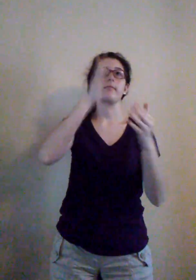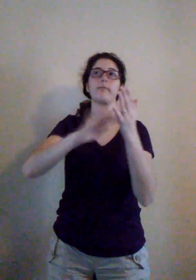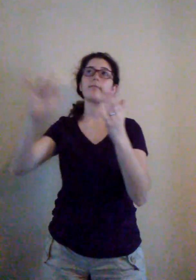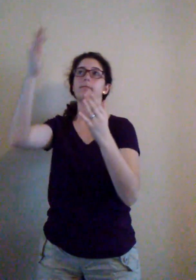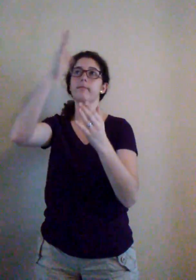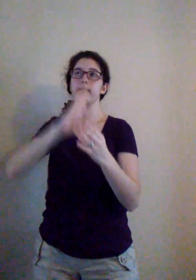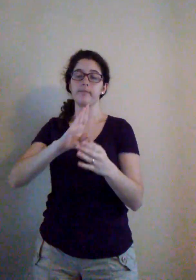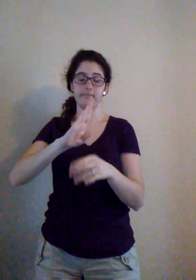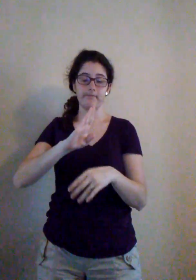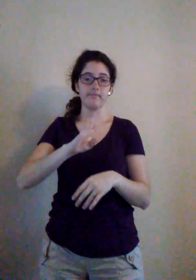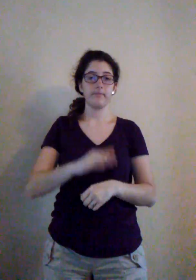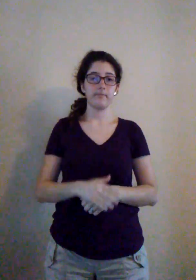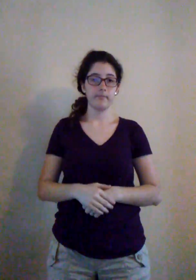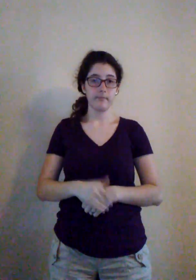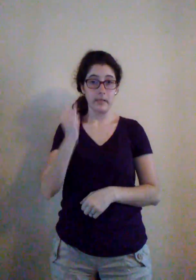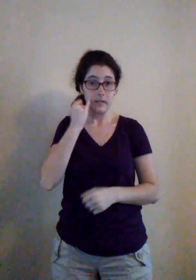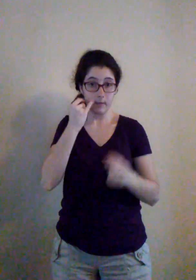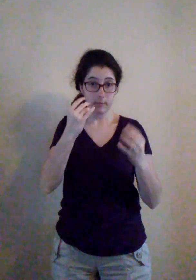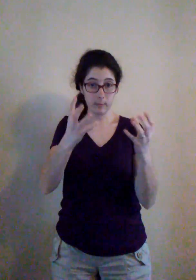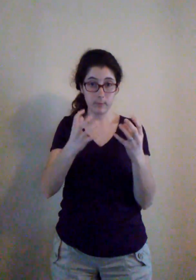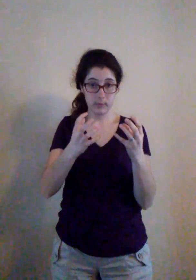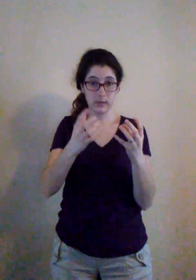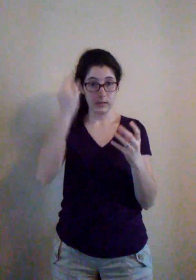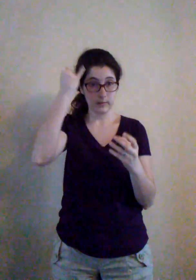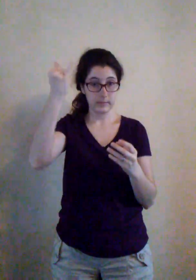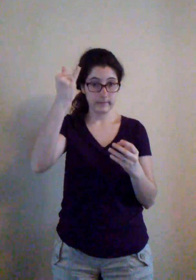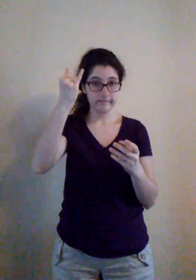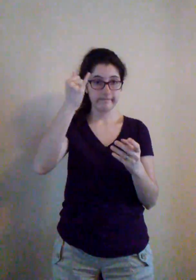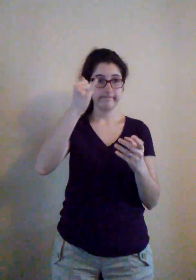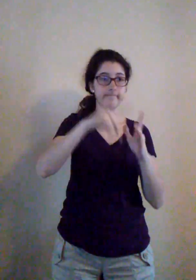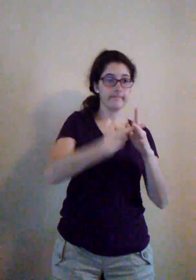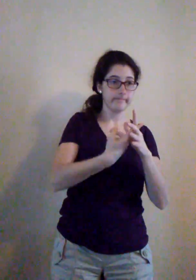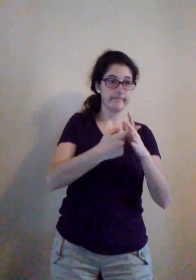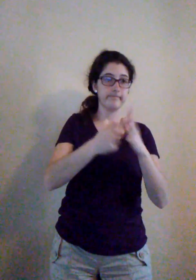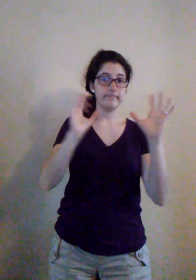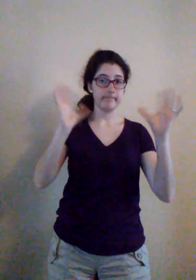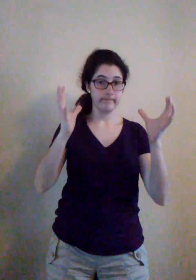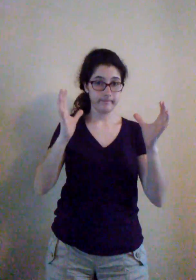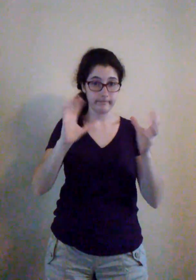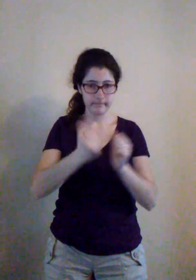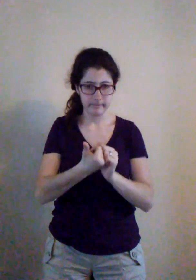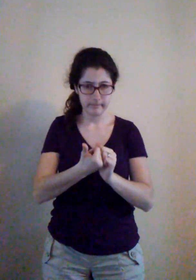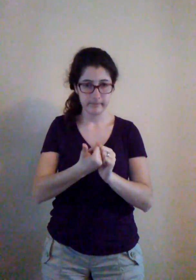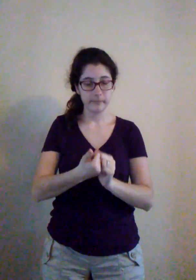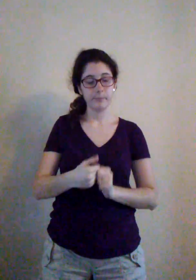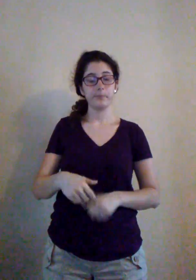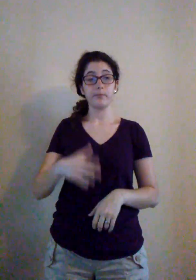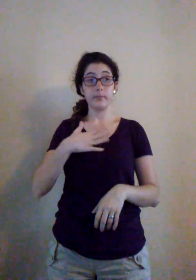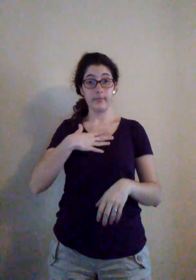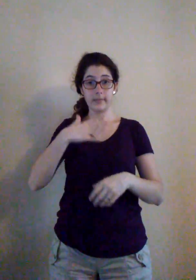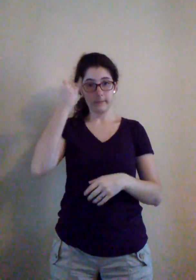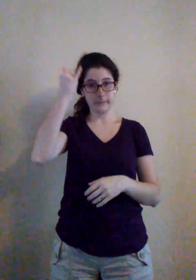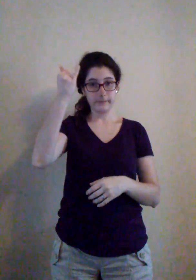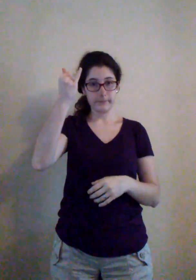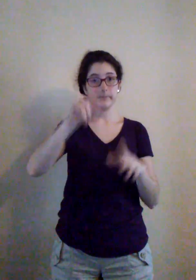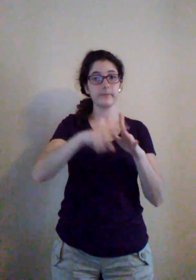if you're talking about a place to start, then what I do is start often with the nature of idolatry and show